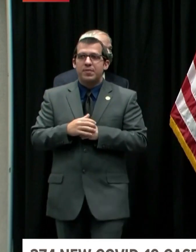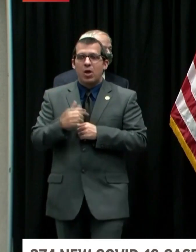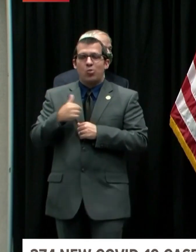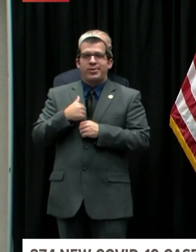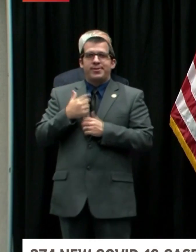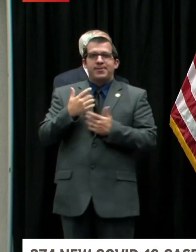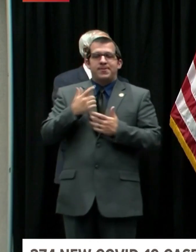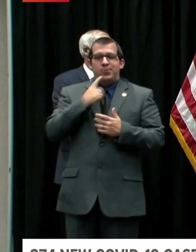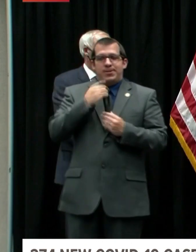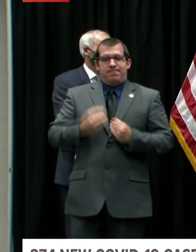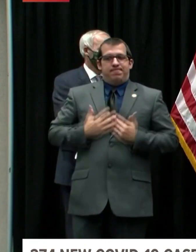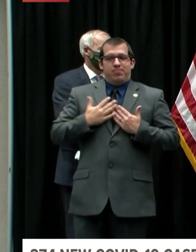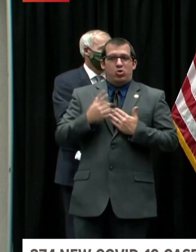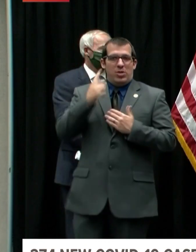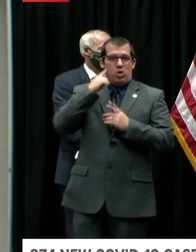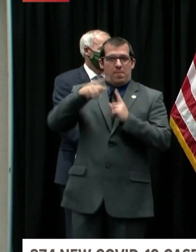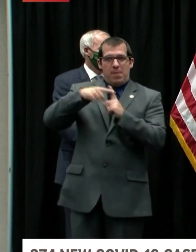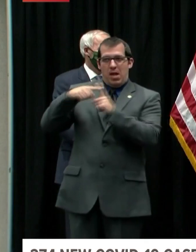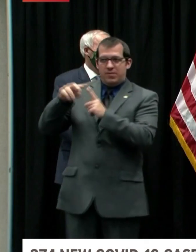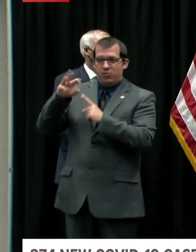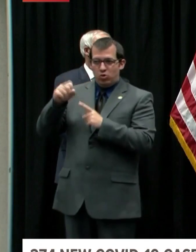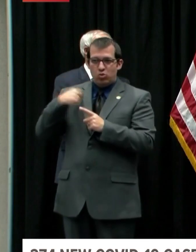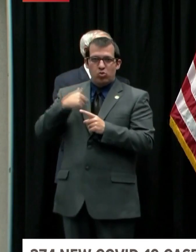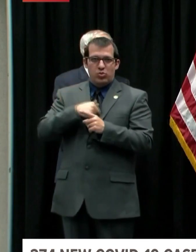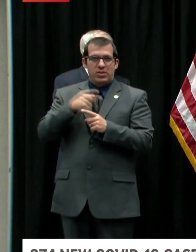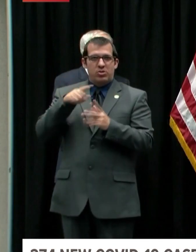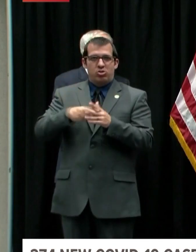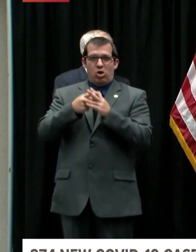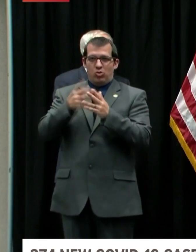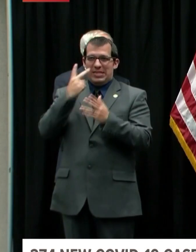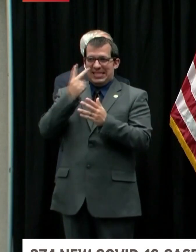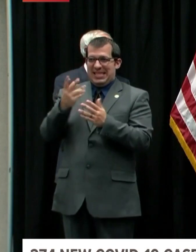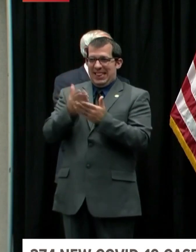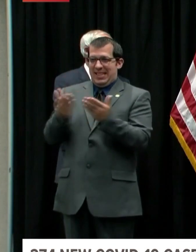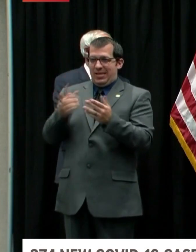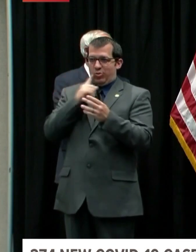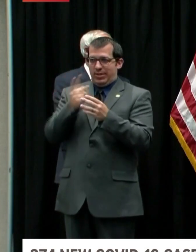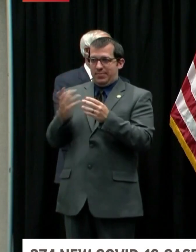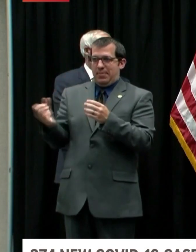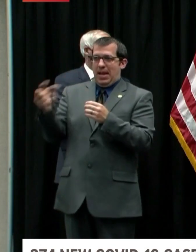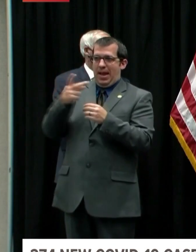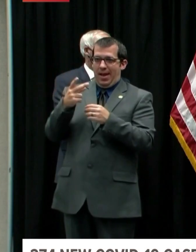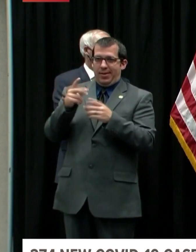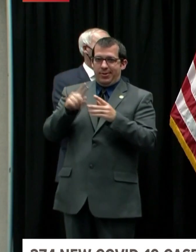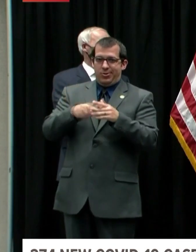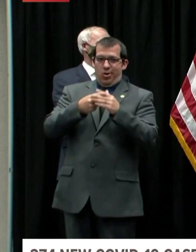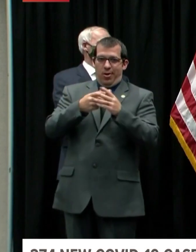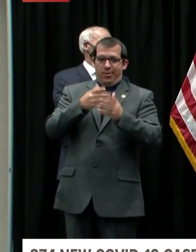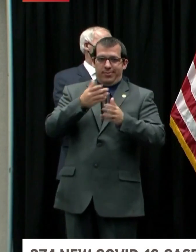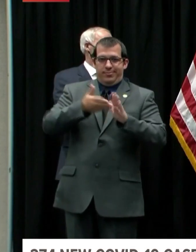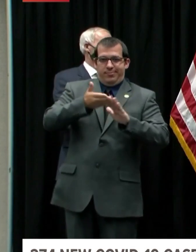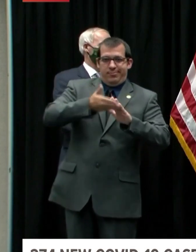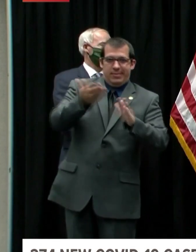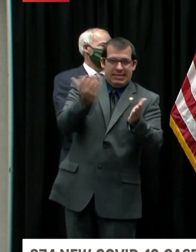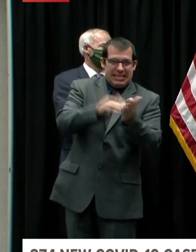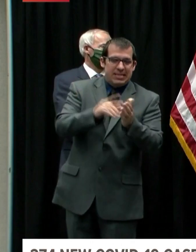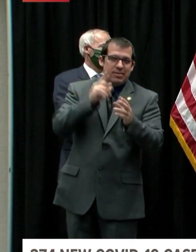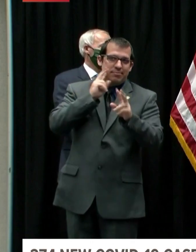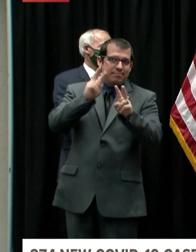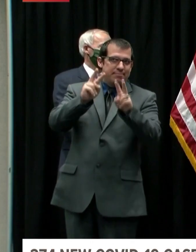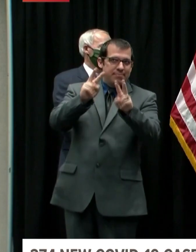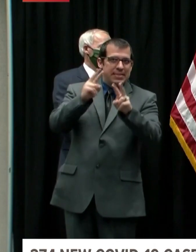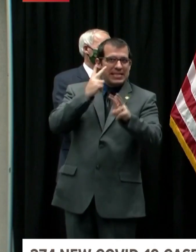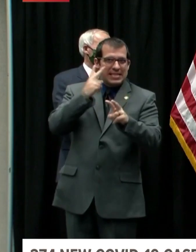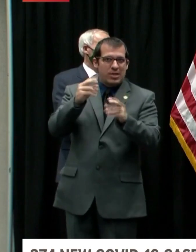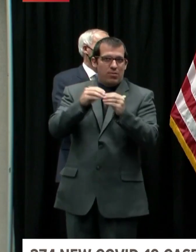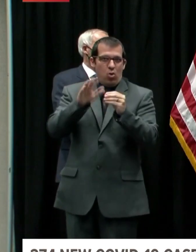to hear some positive news that we're starting to see things bounce back a little bit in Garland County, and that's good, and hopefully we'll see that a little bit more throughout